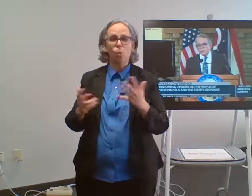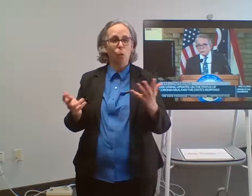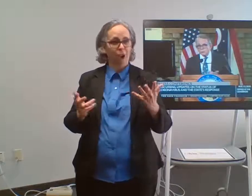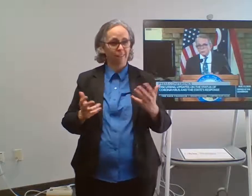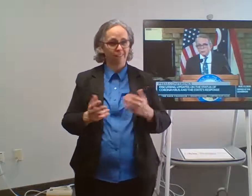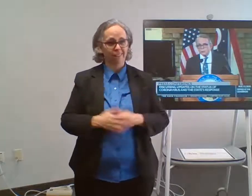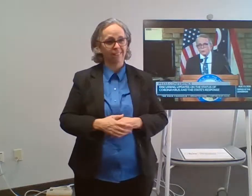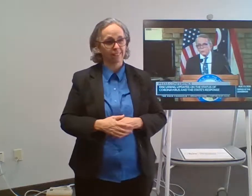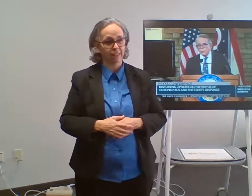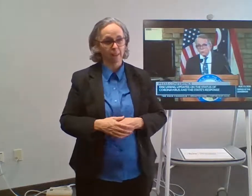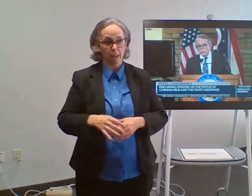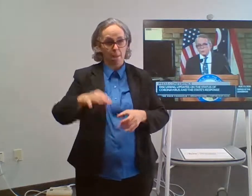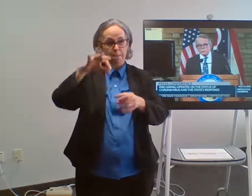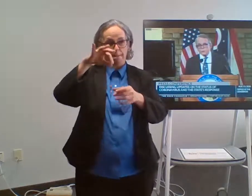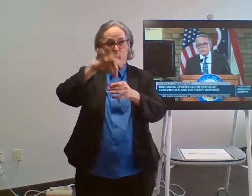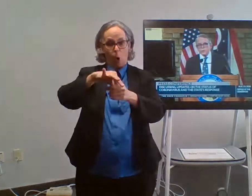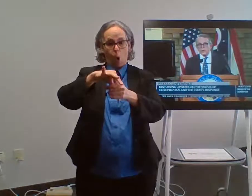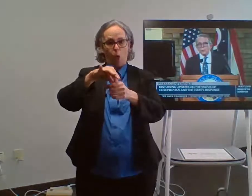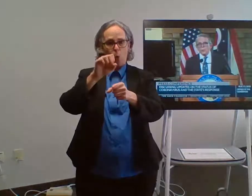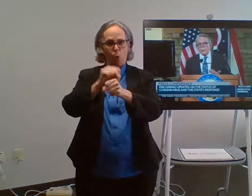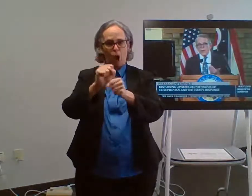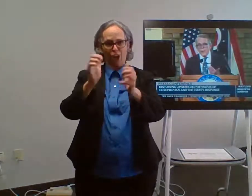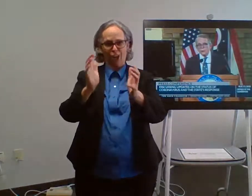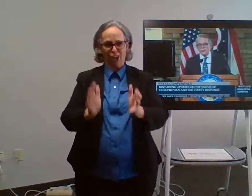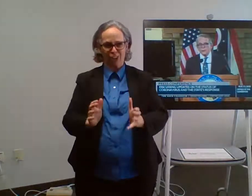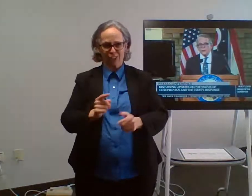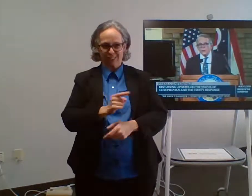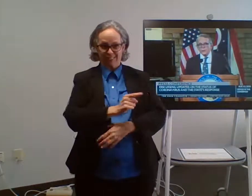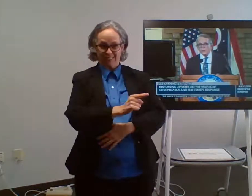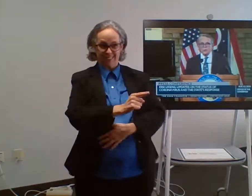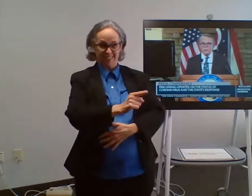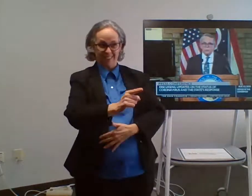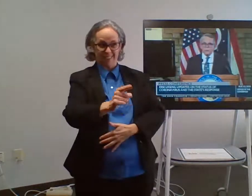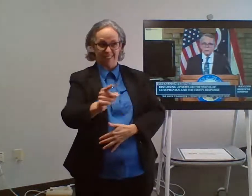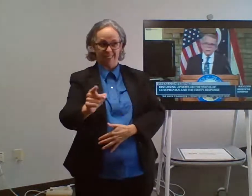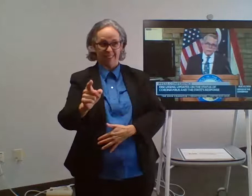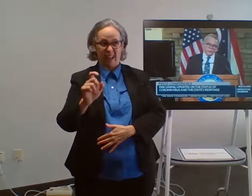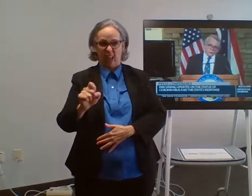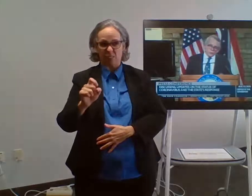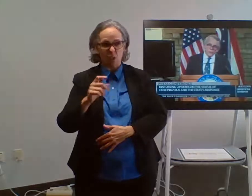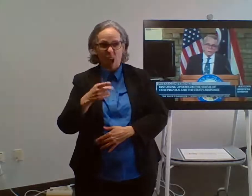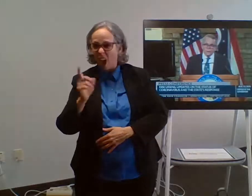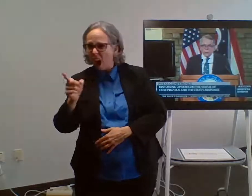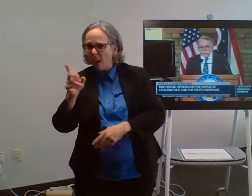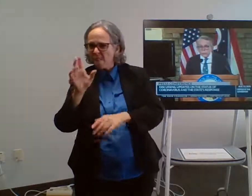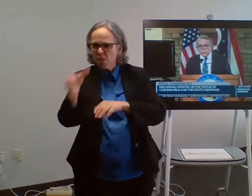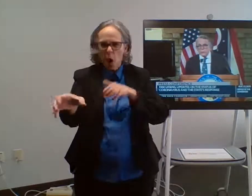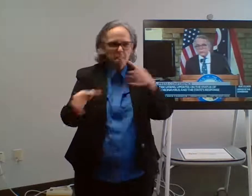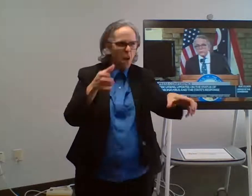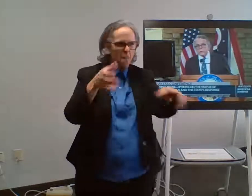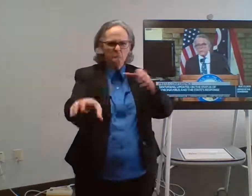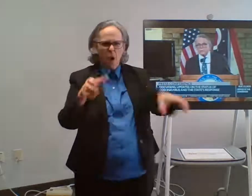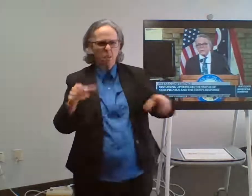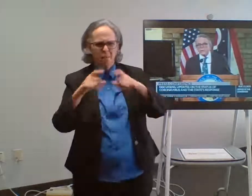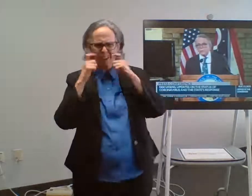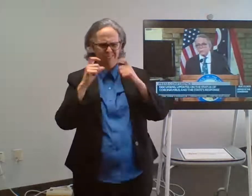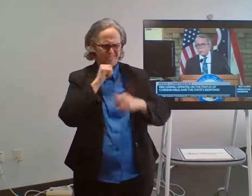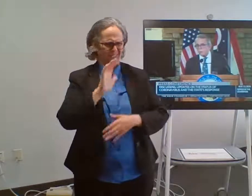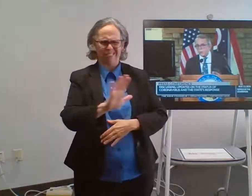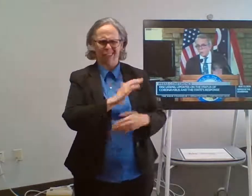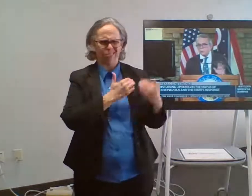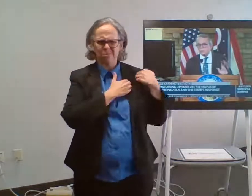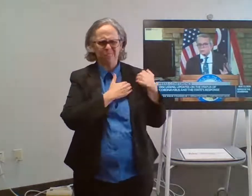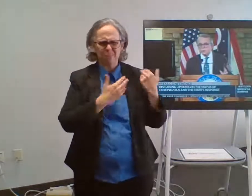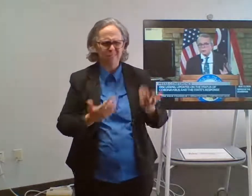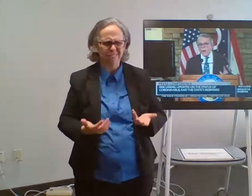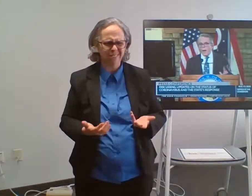anybody who works at the polls to be put in a position where they have to tell somebody, oh, you can't vote unless you have a mask on.